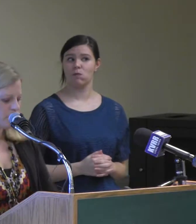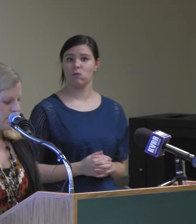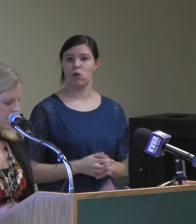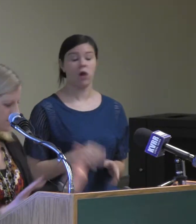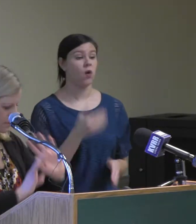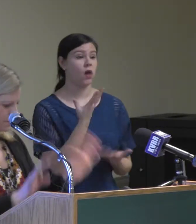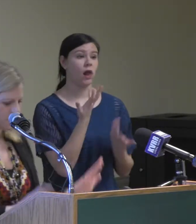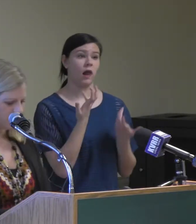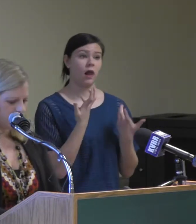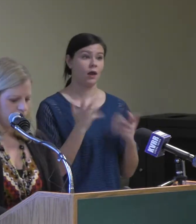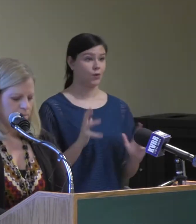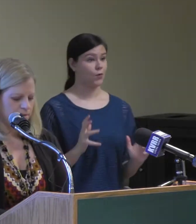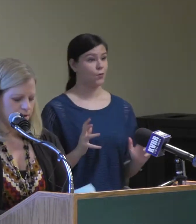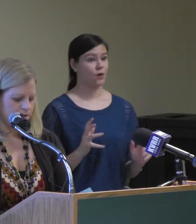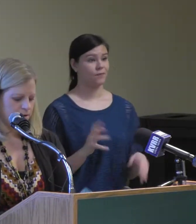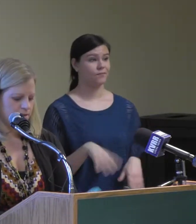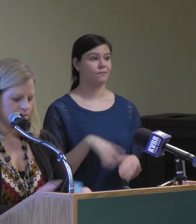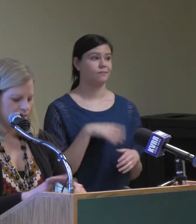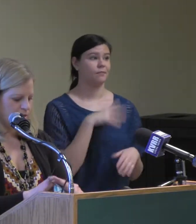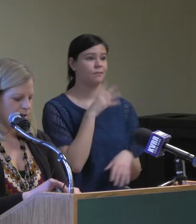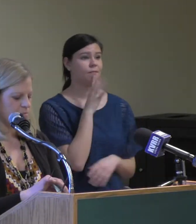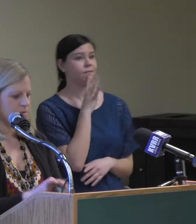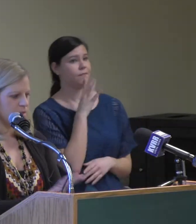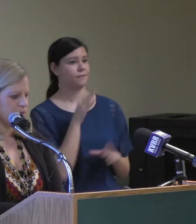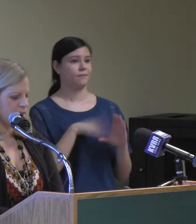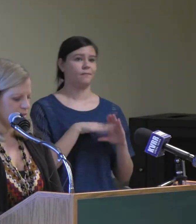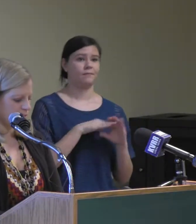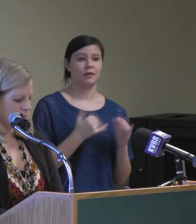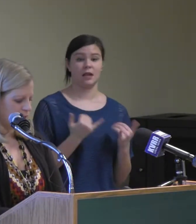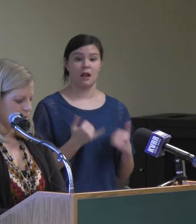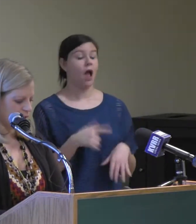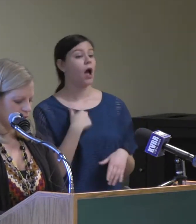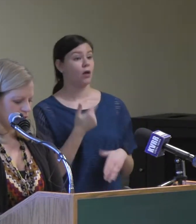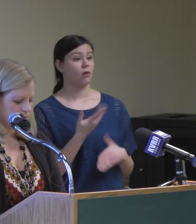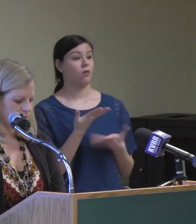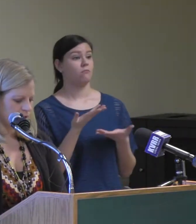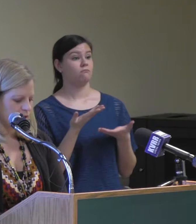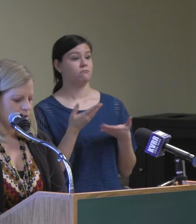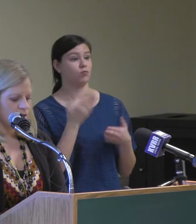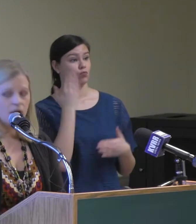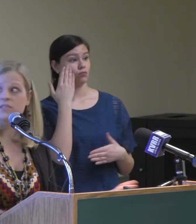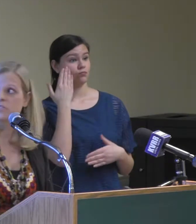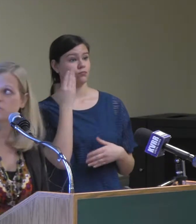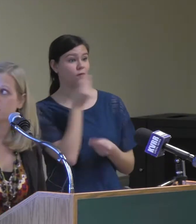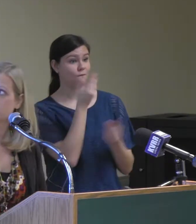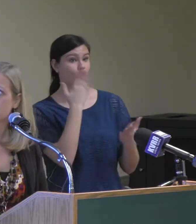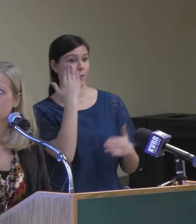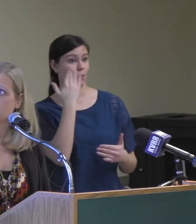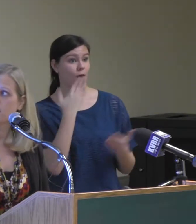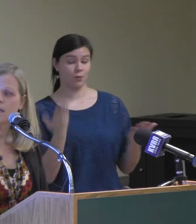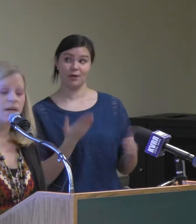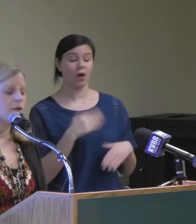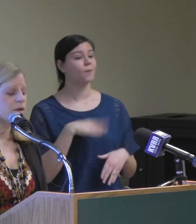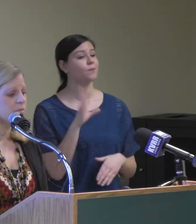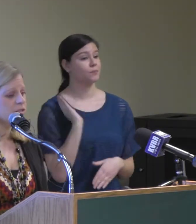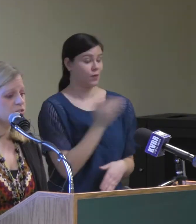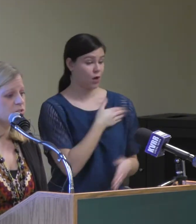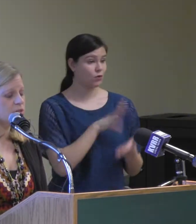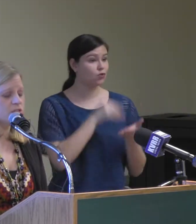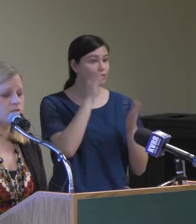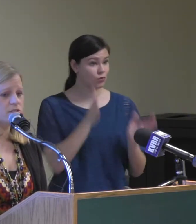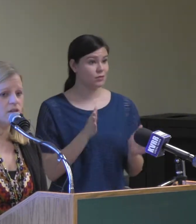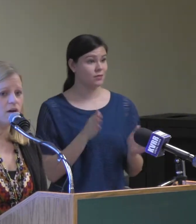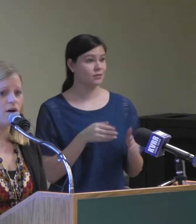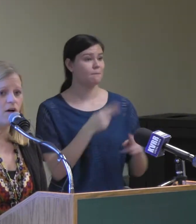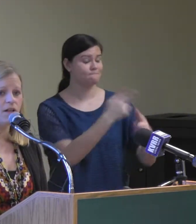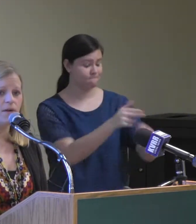So I don't want to ramble on and on today. I want to really get to why we're here, our students. And I want to mention, too,